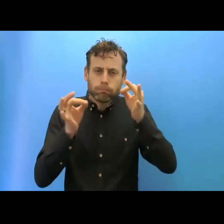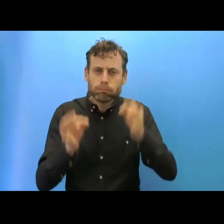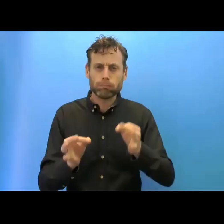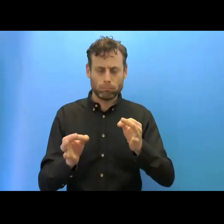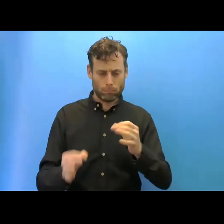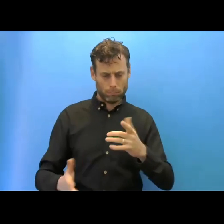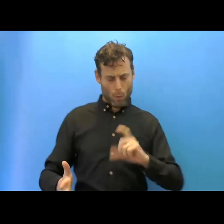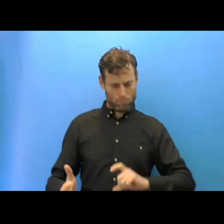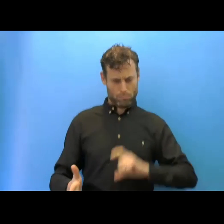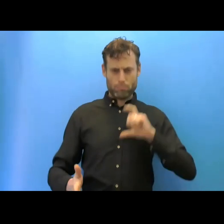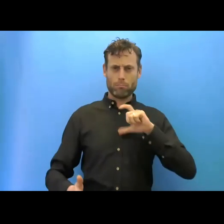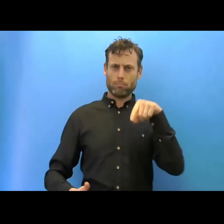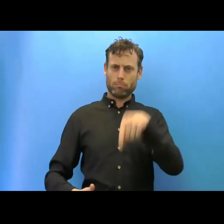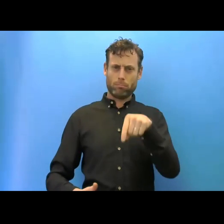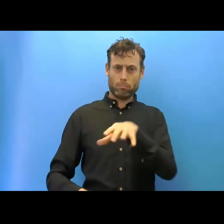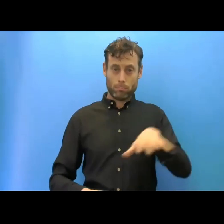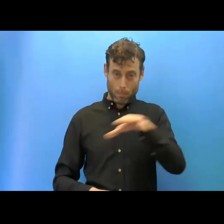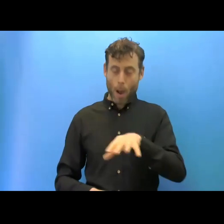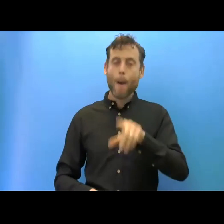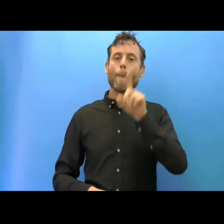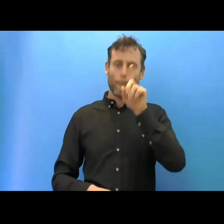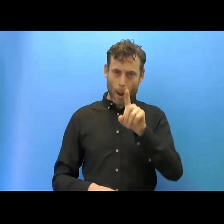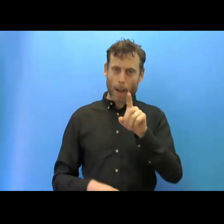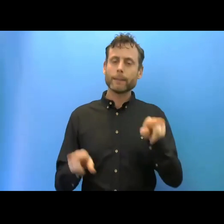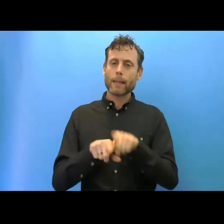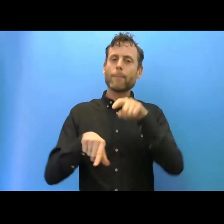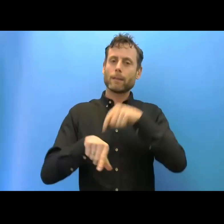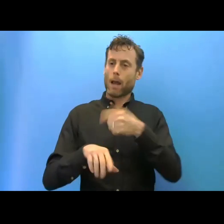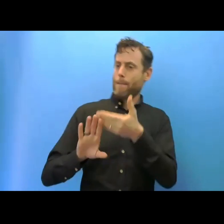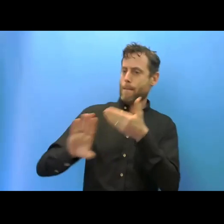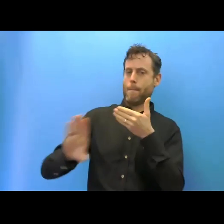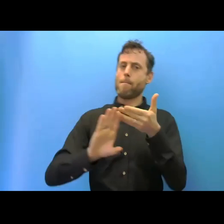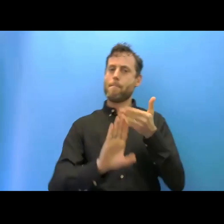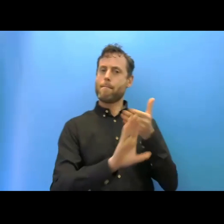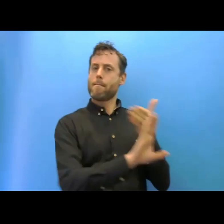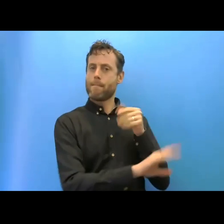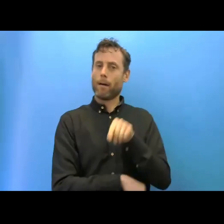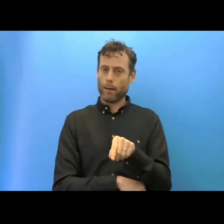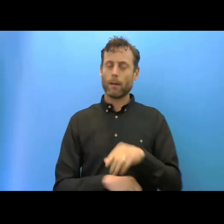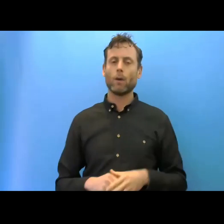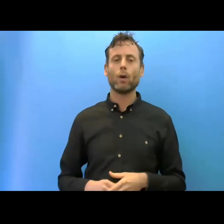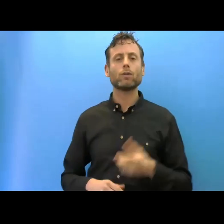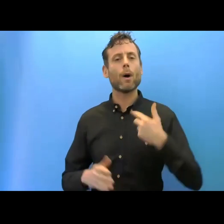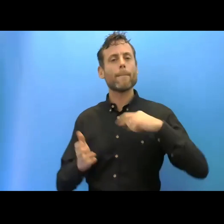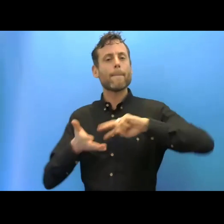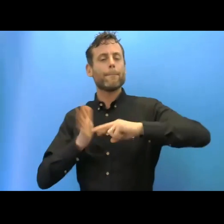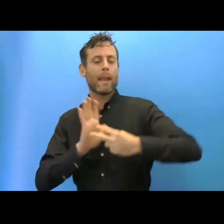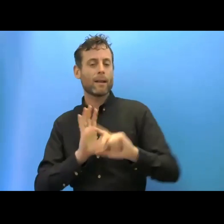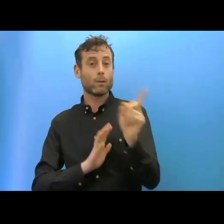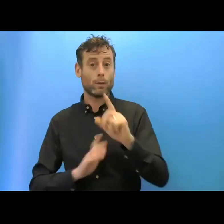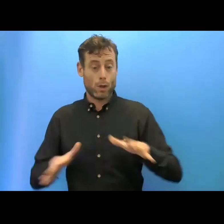said, a version that will also work in a socially distanced way. So the plan is to make a piece that has an even